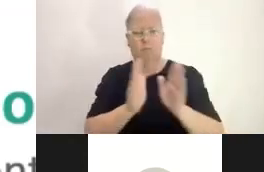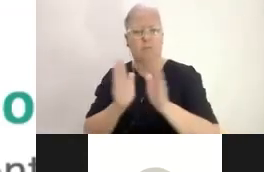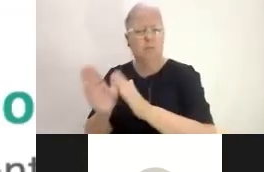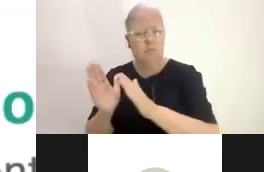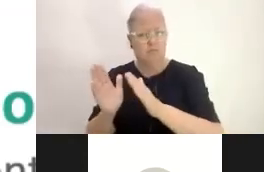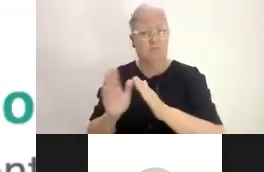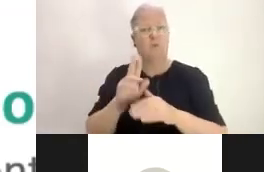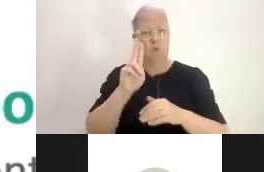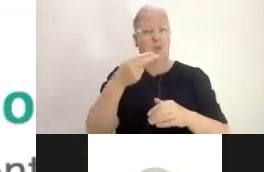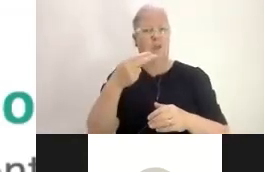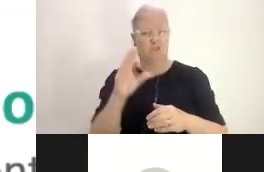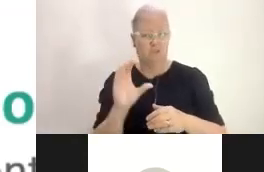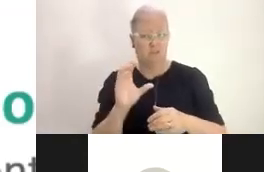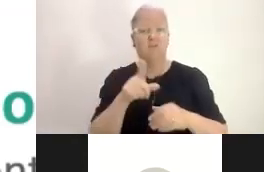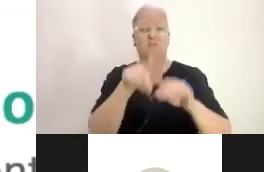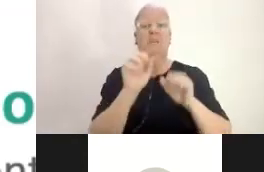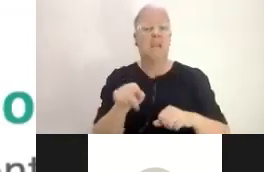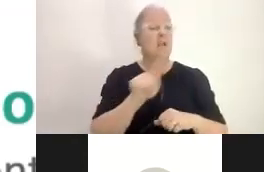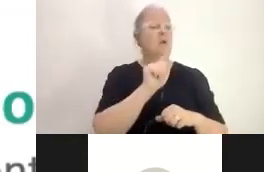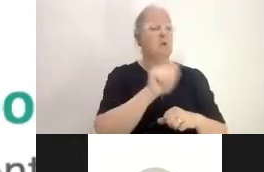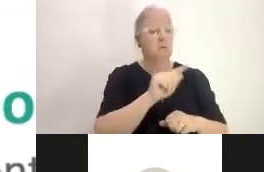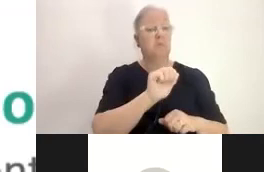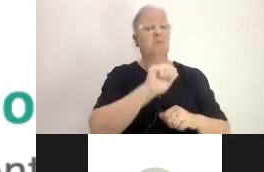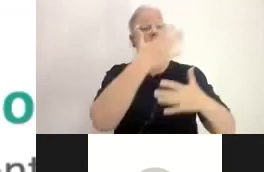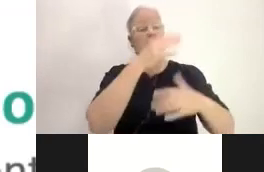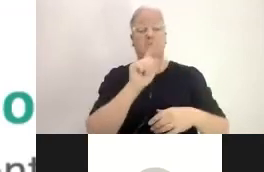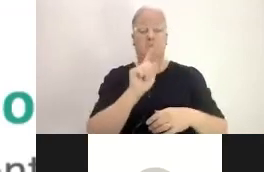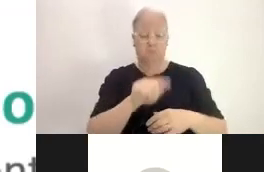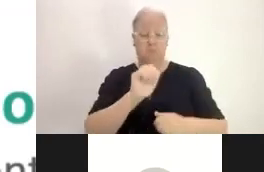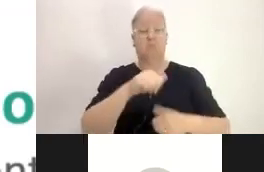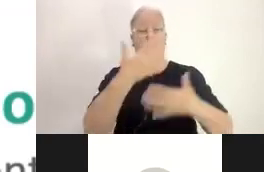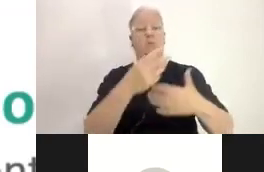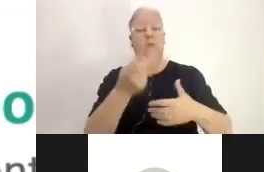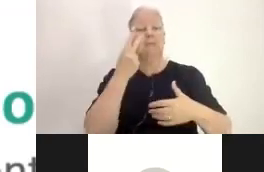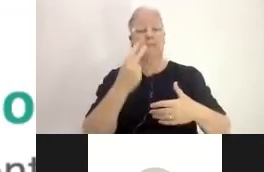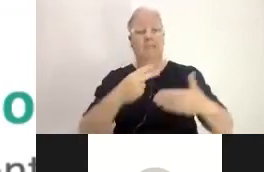click on each one and it will display below.